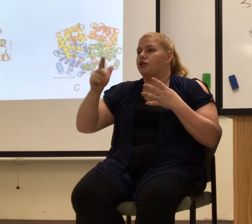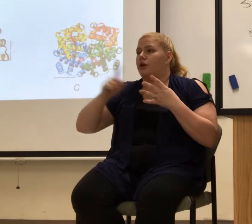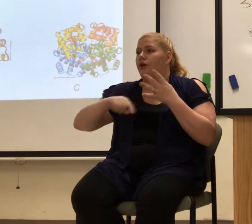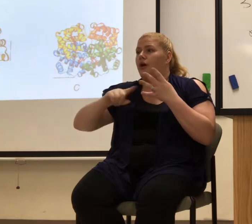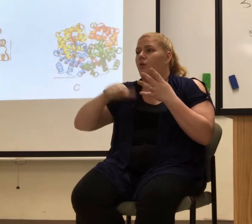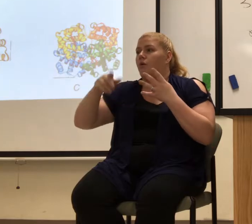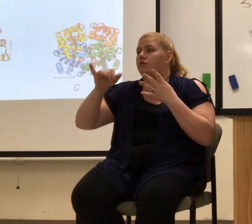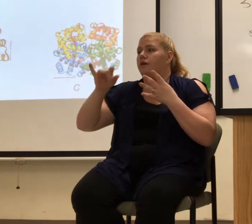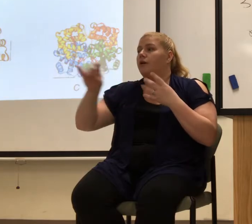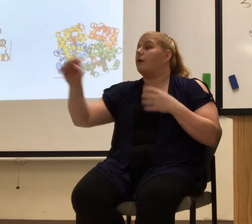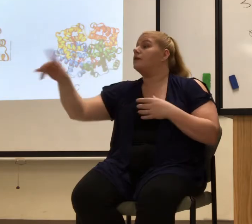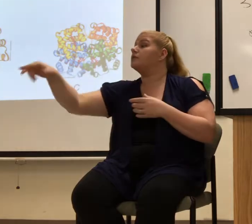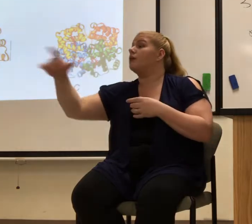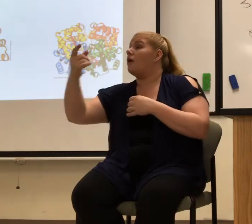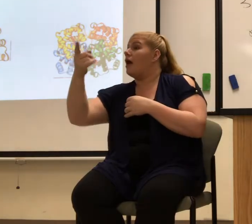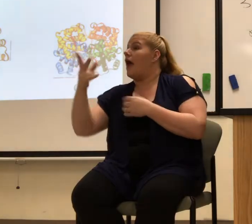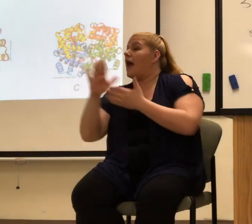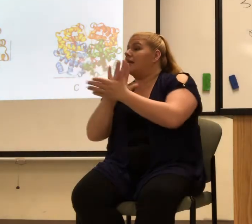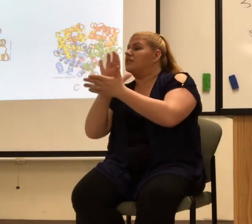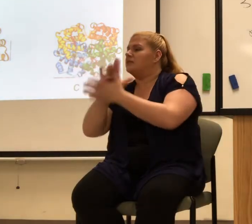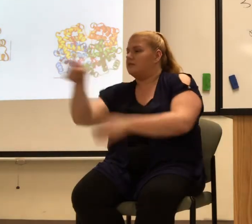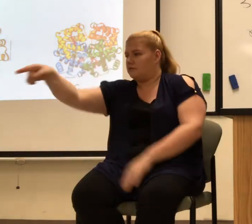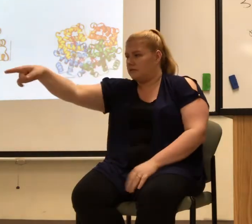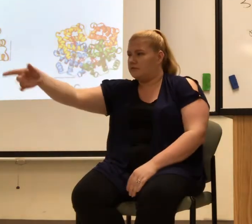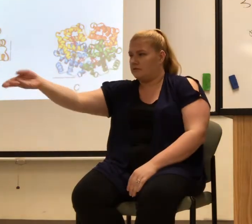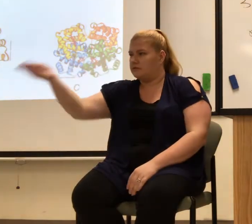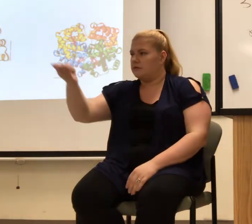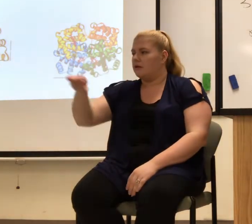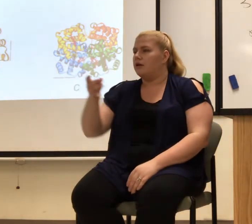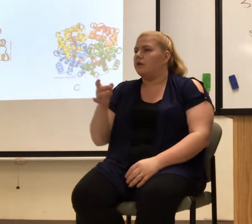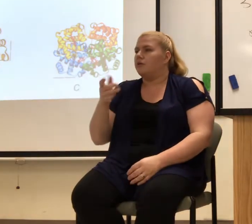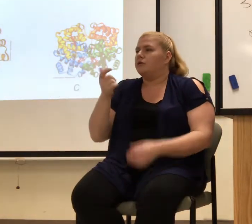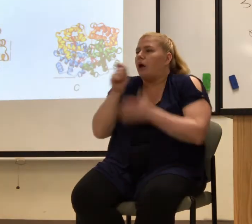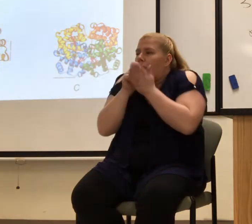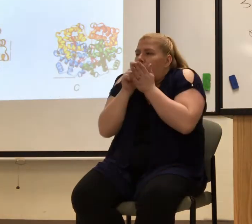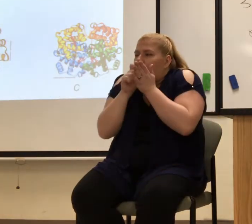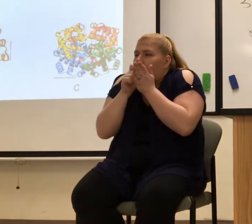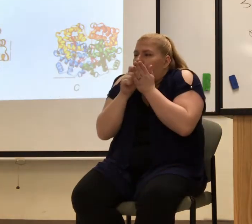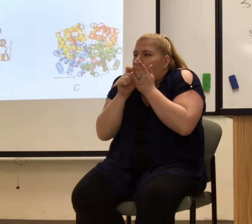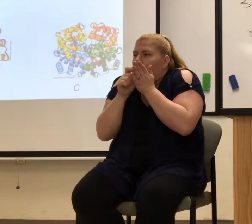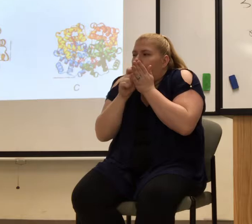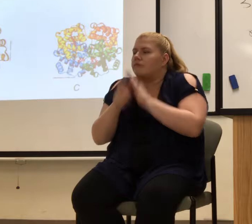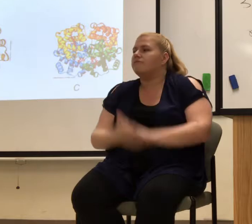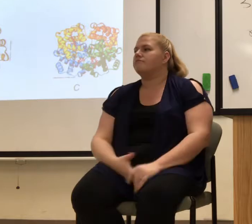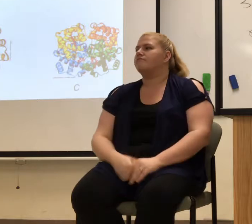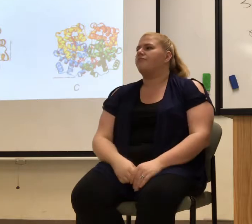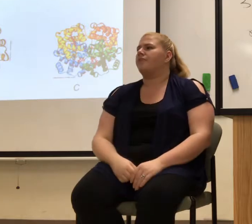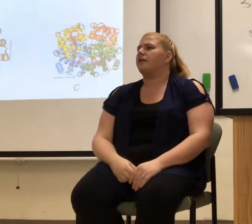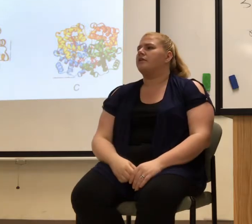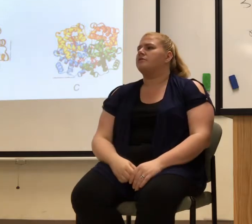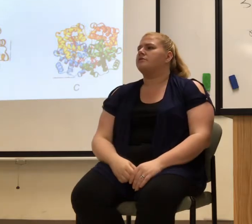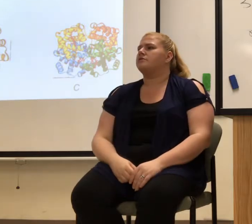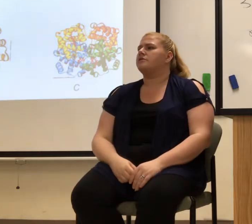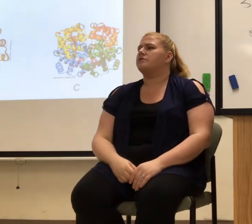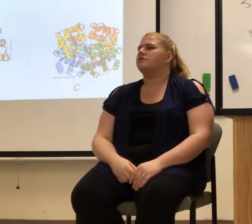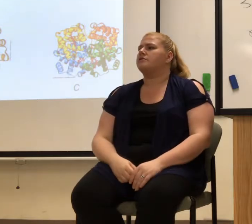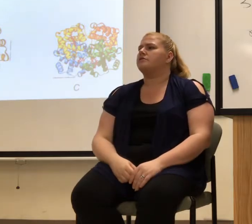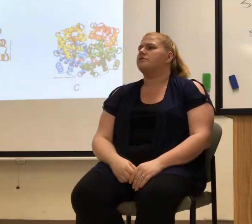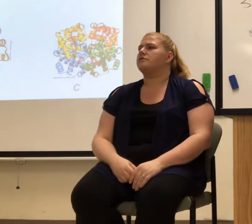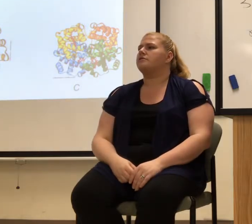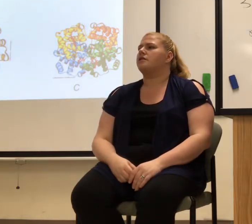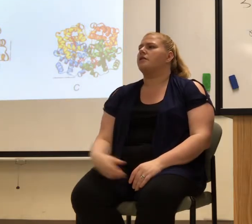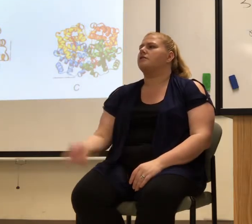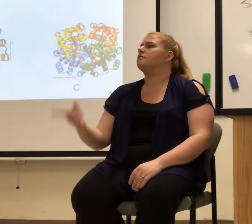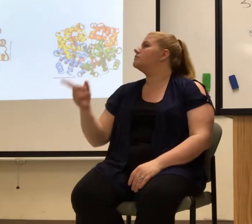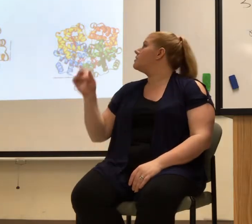in. We did two homeostatic ones, right? And that was like 1 to 6, 1 to 6. Why do you call this one number